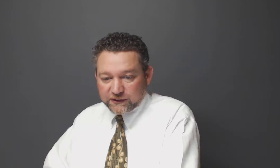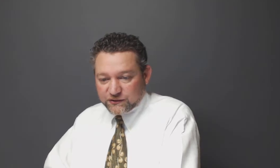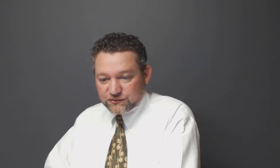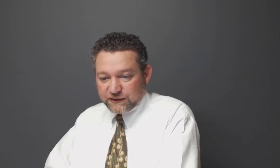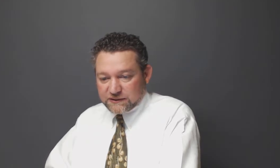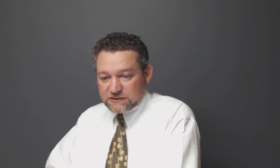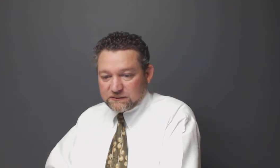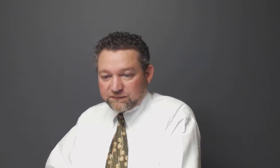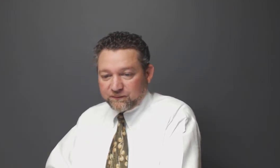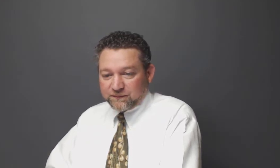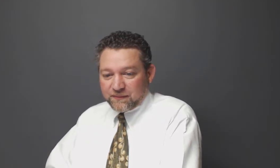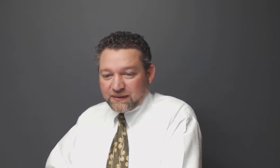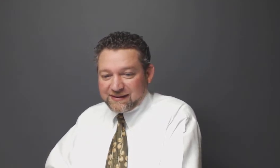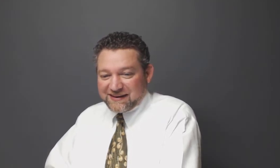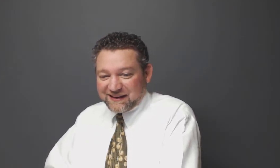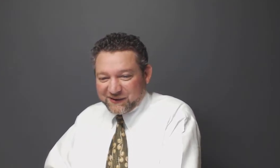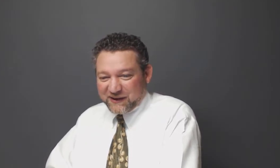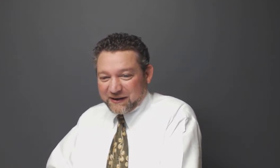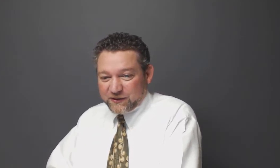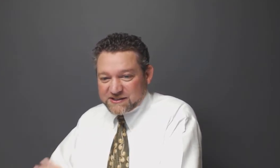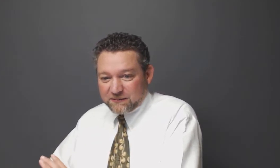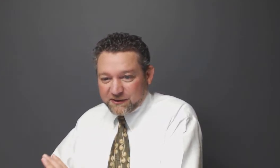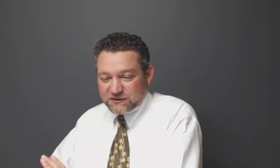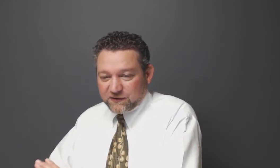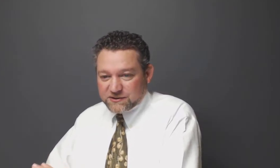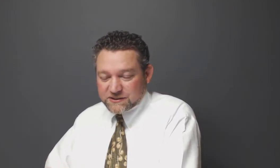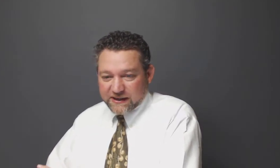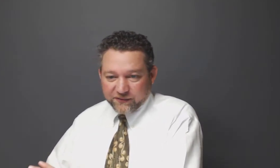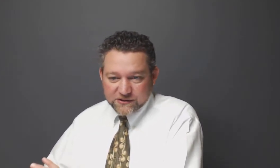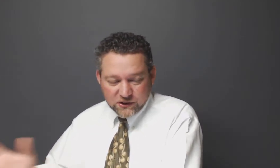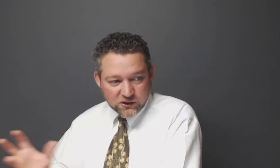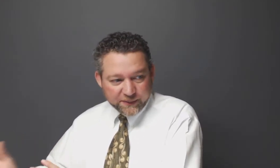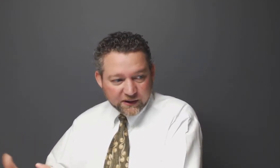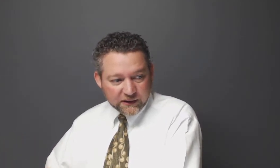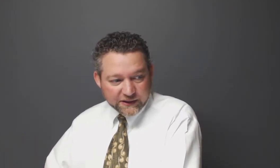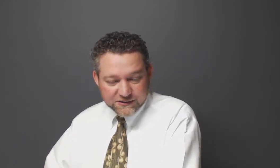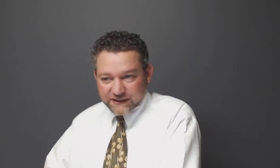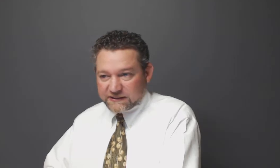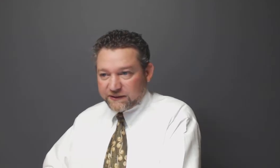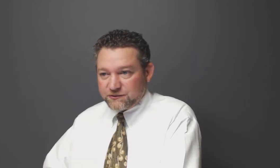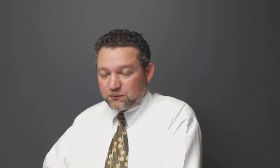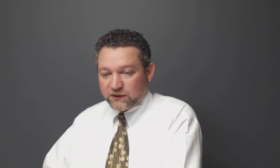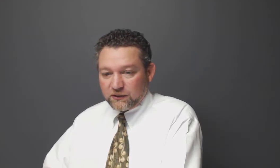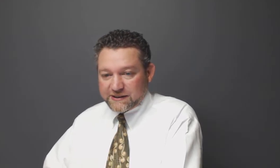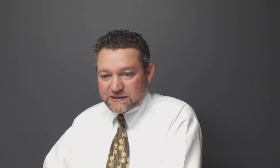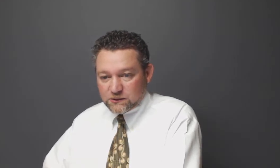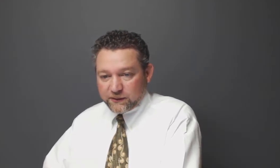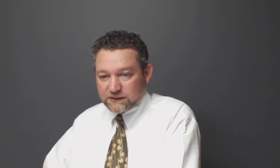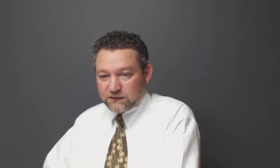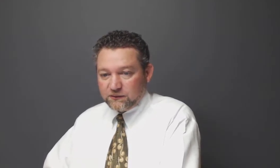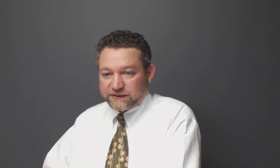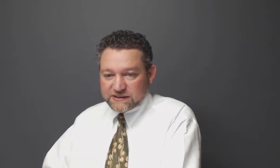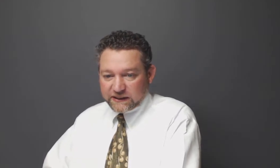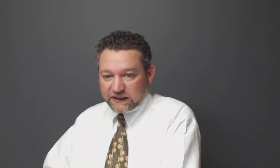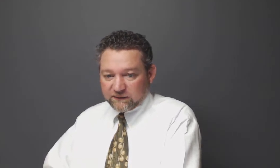in the streets. Okay, now we're going to see a bunch of verses how this all parallels and tells you what Christ is going to do at the second